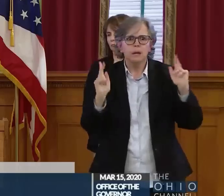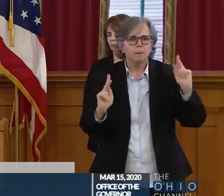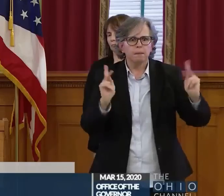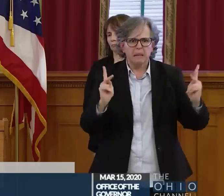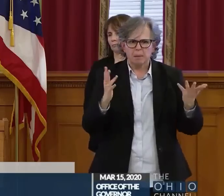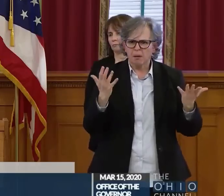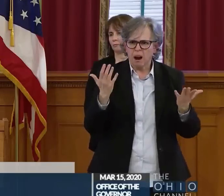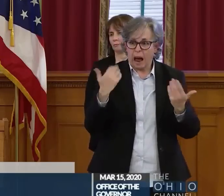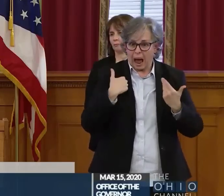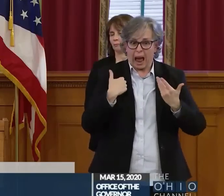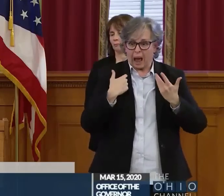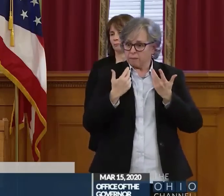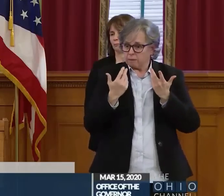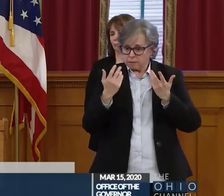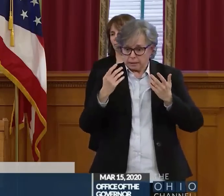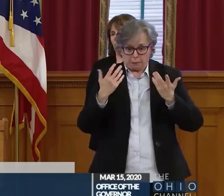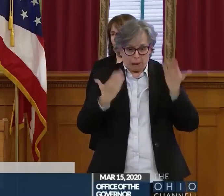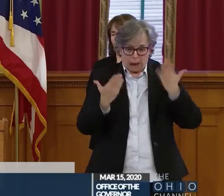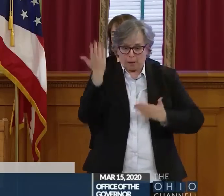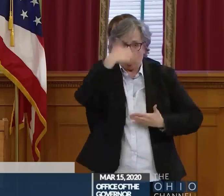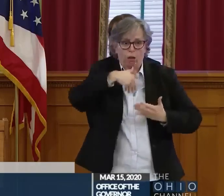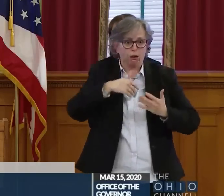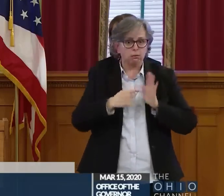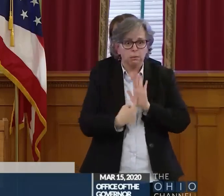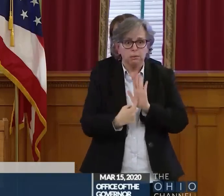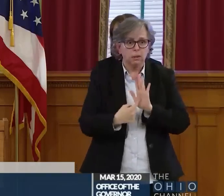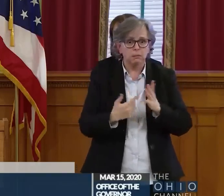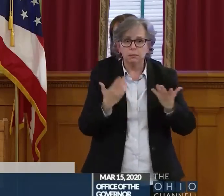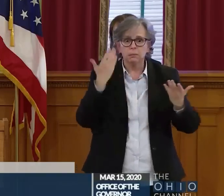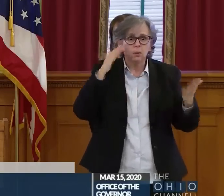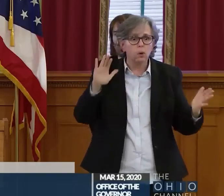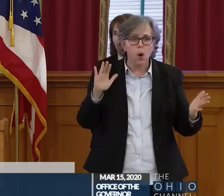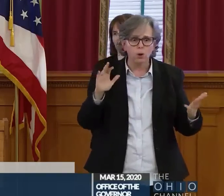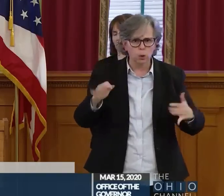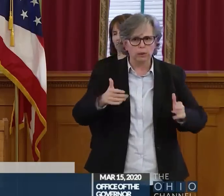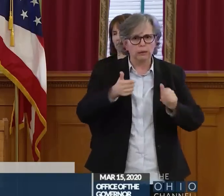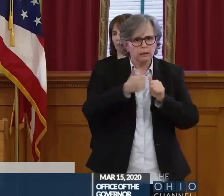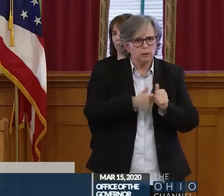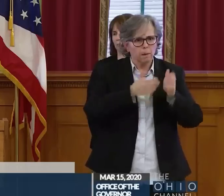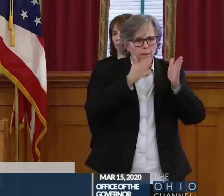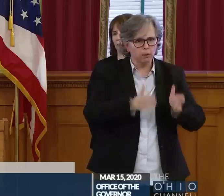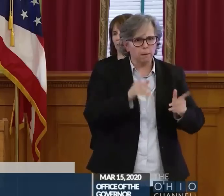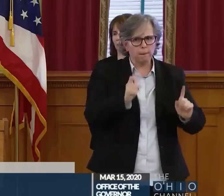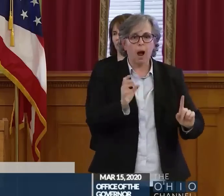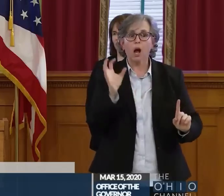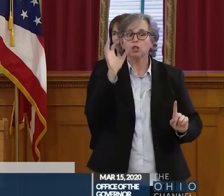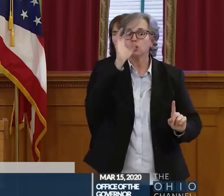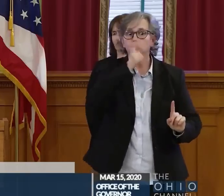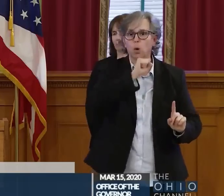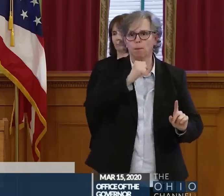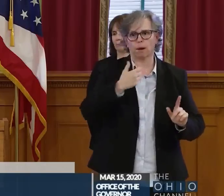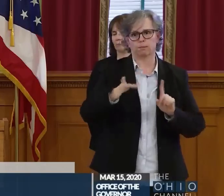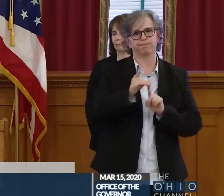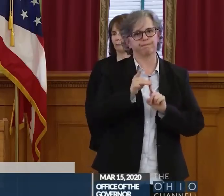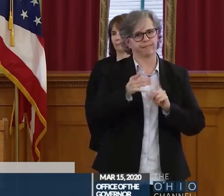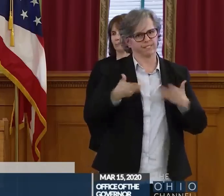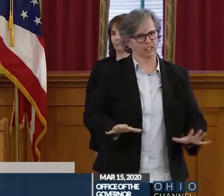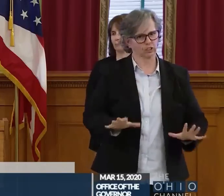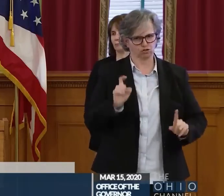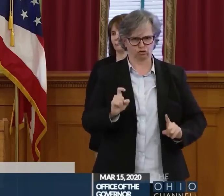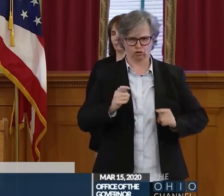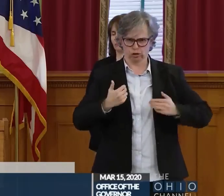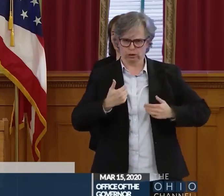every one of us must suspect that we could have it or be carrying it. But you can be